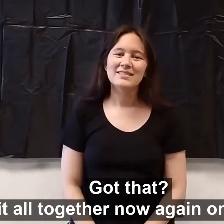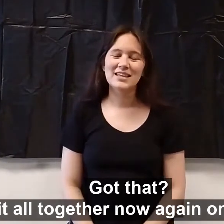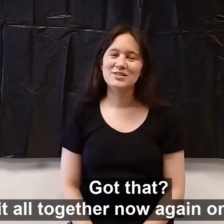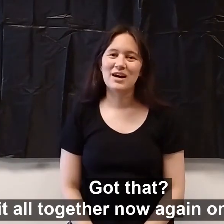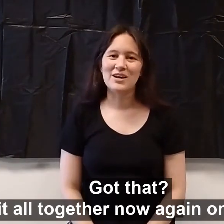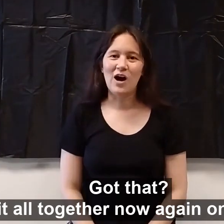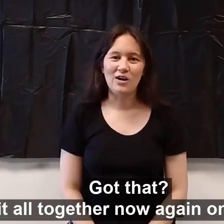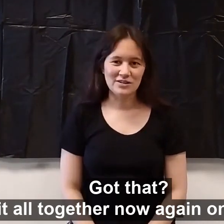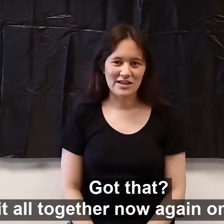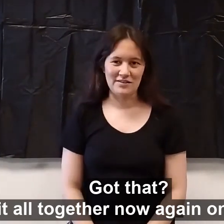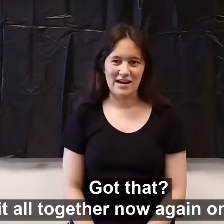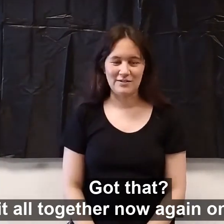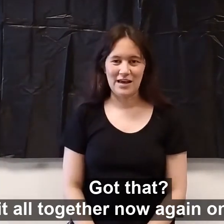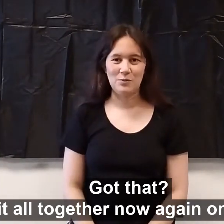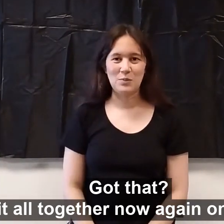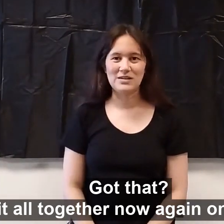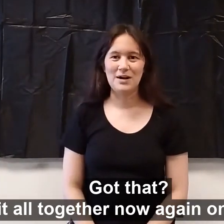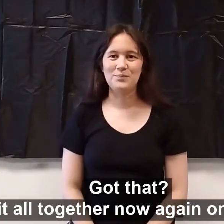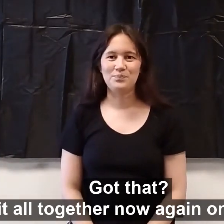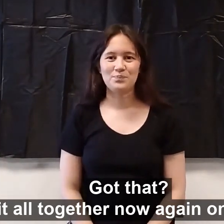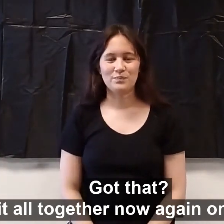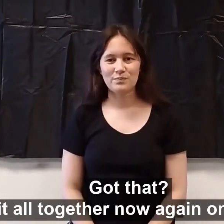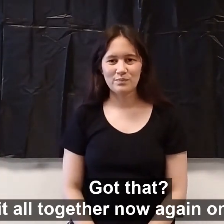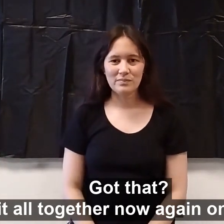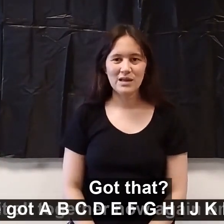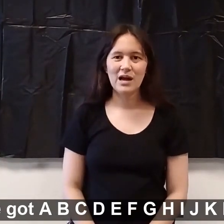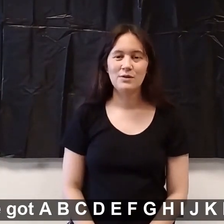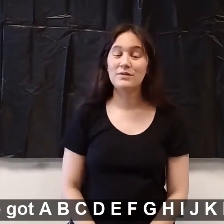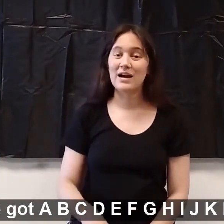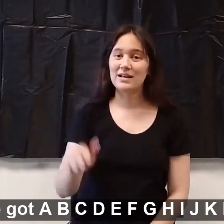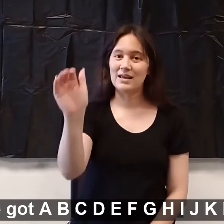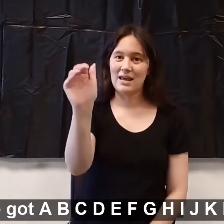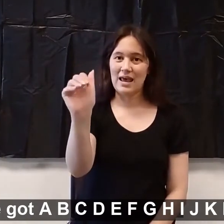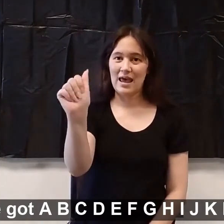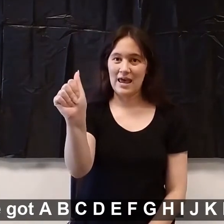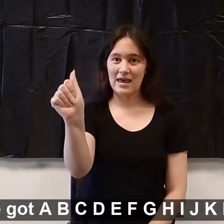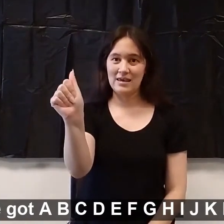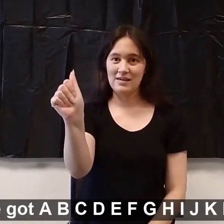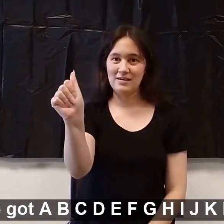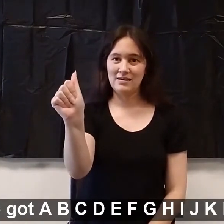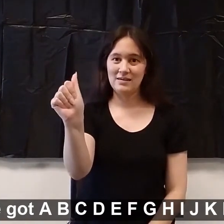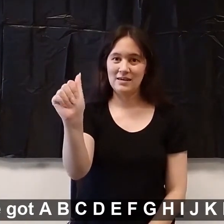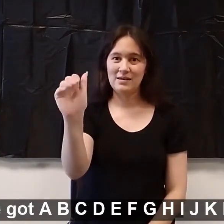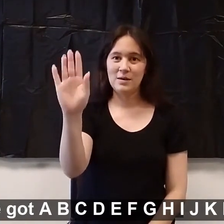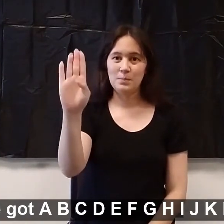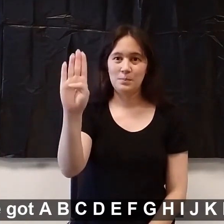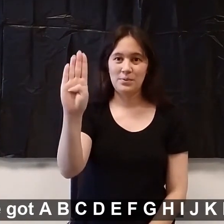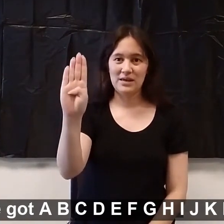Let's try it all together now again, one more time. We've got A,